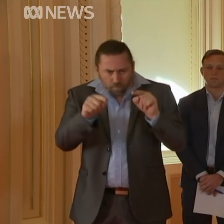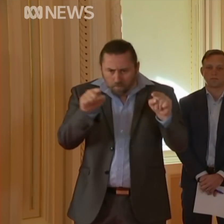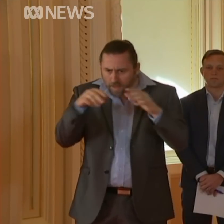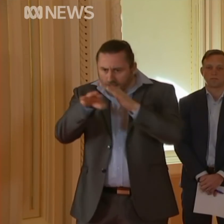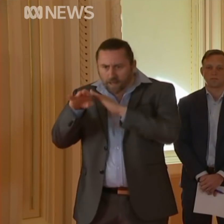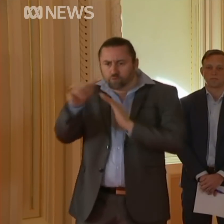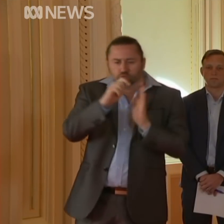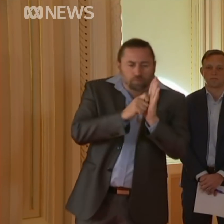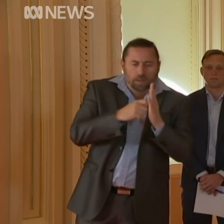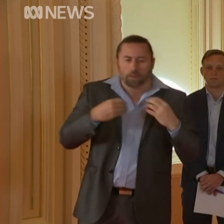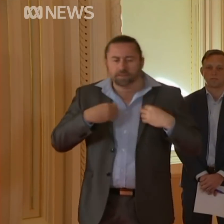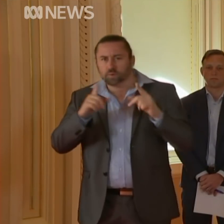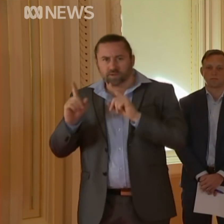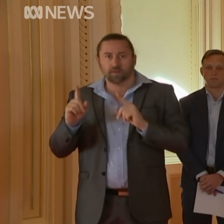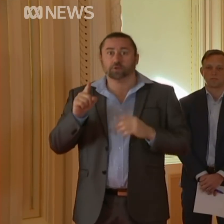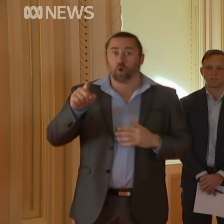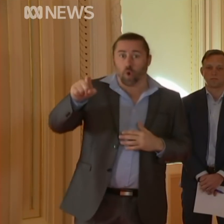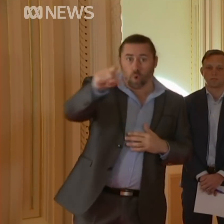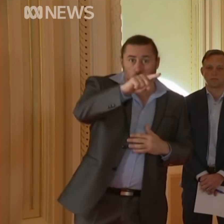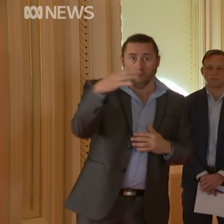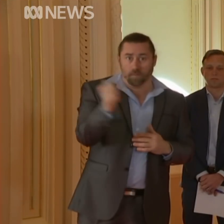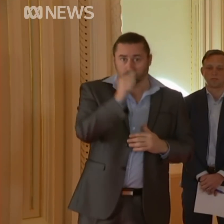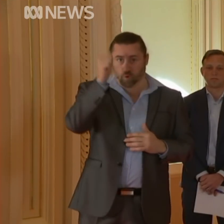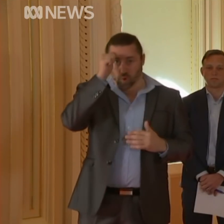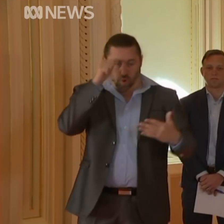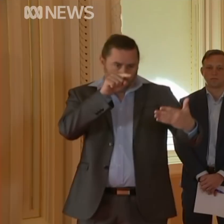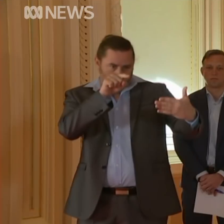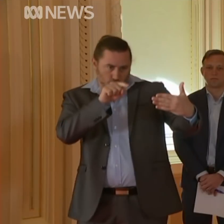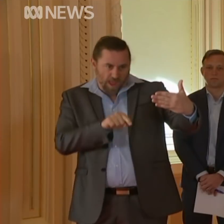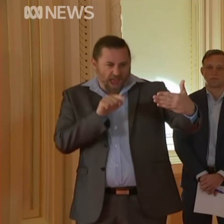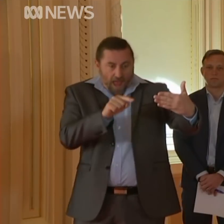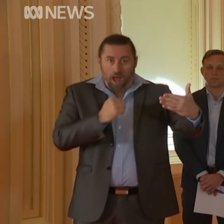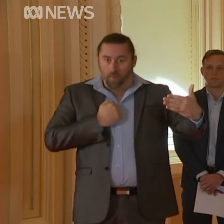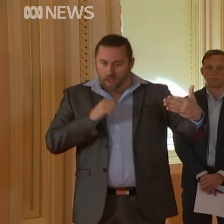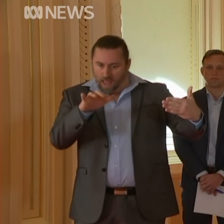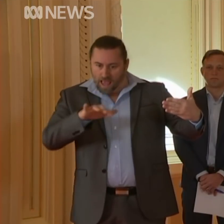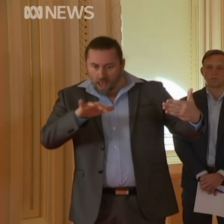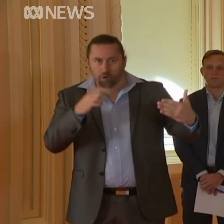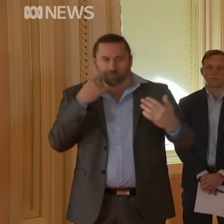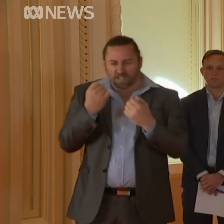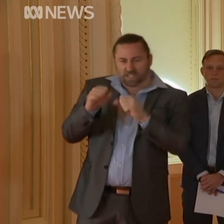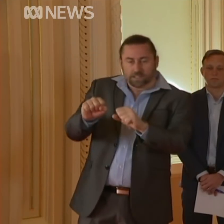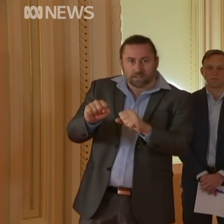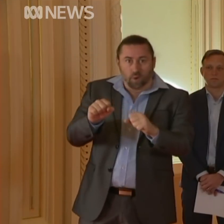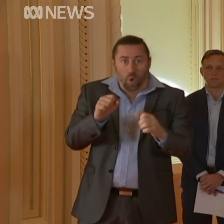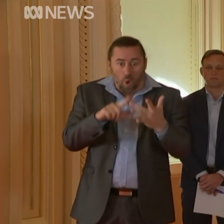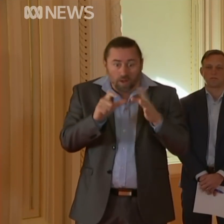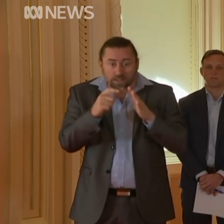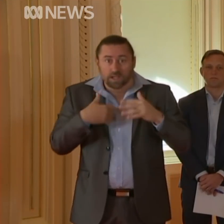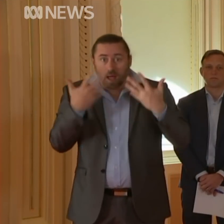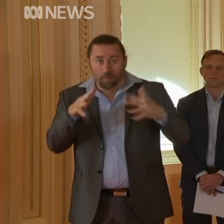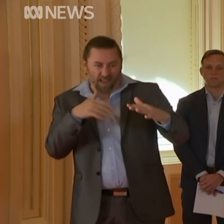of the public and families familiarise yourselves with these lists very carefully to see if you have been to one of